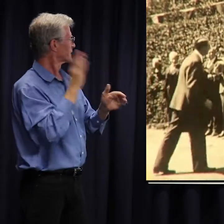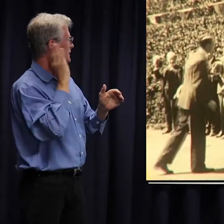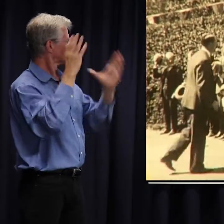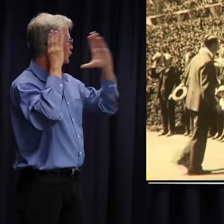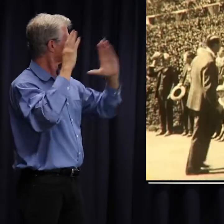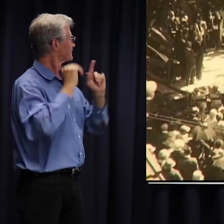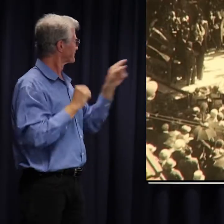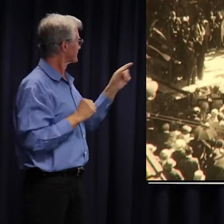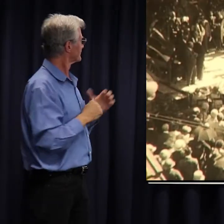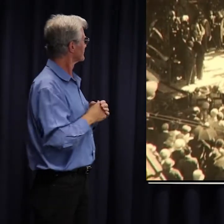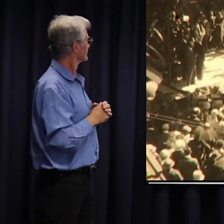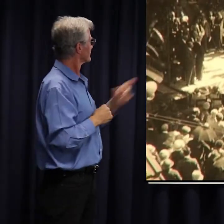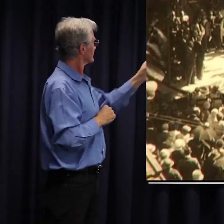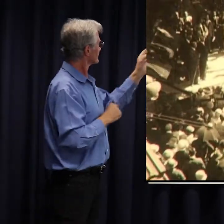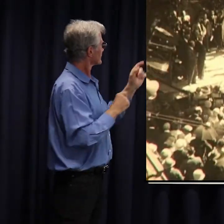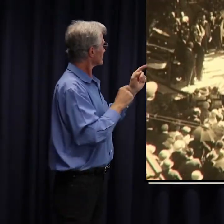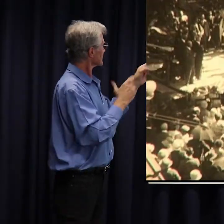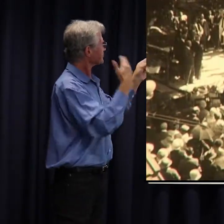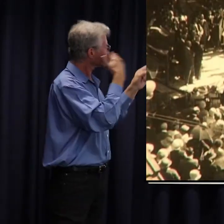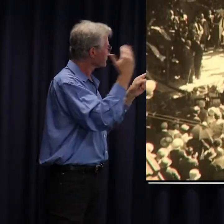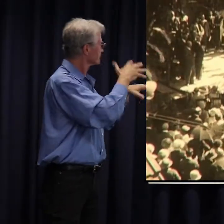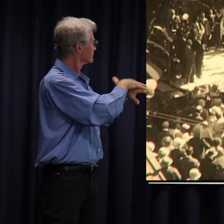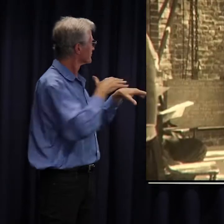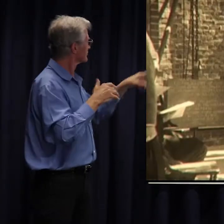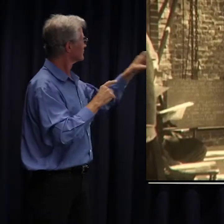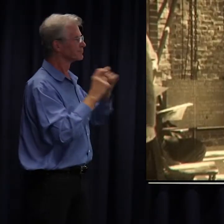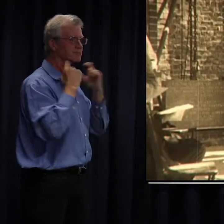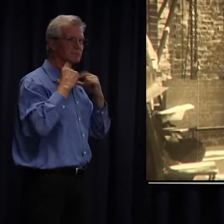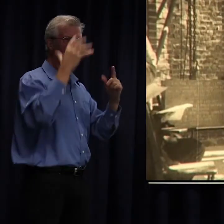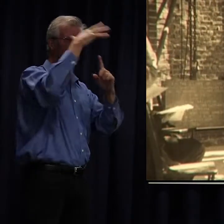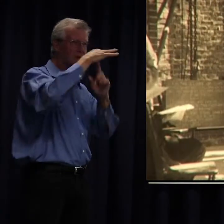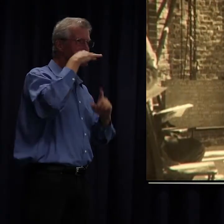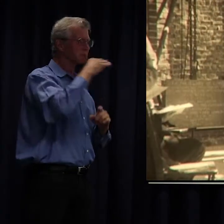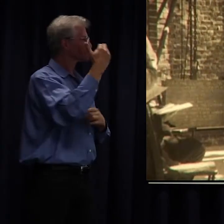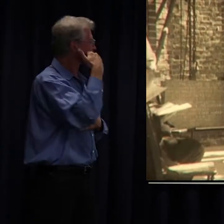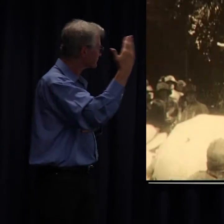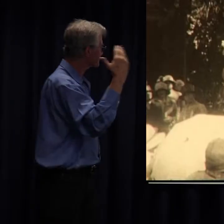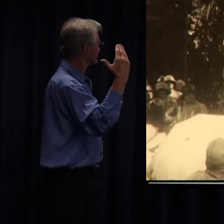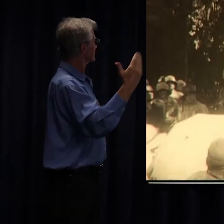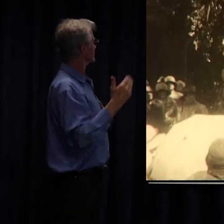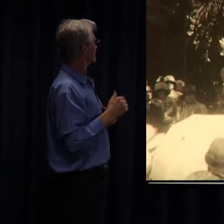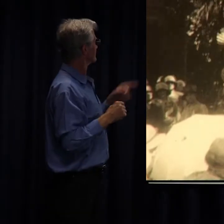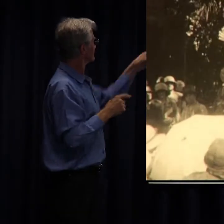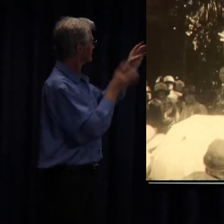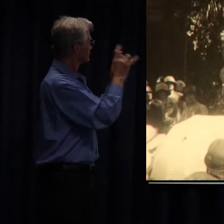Summers, the Governor-General of Victoria. So he's giving a presentation. We have a very